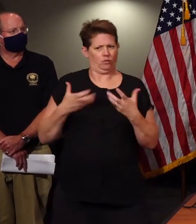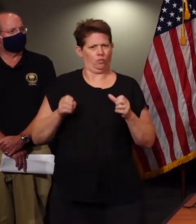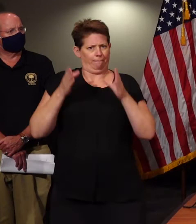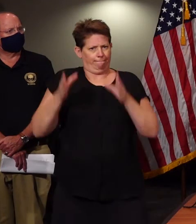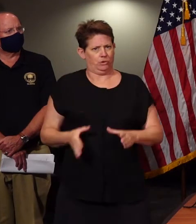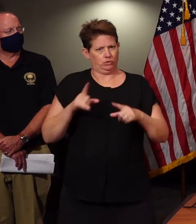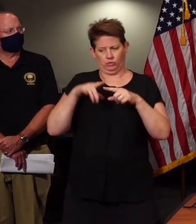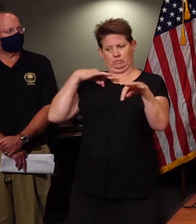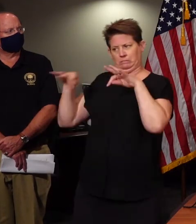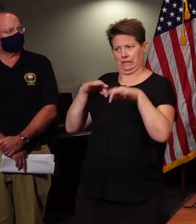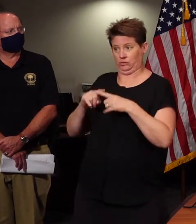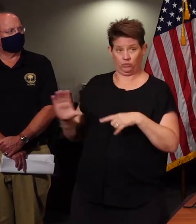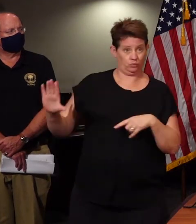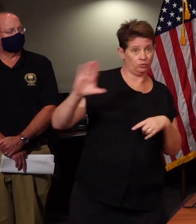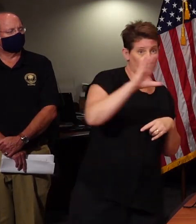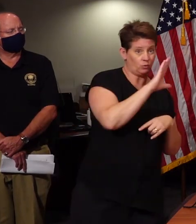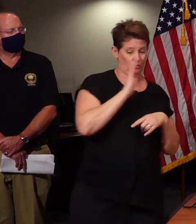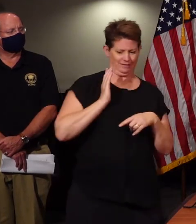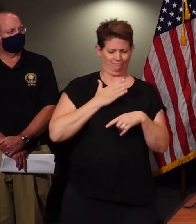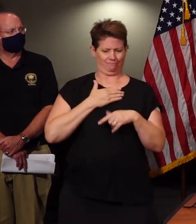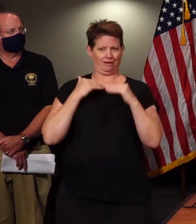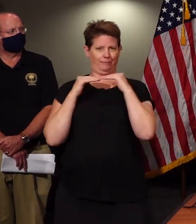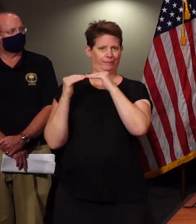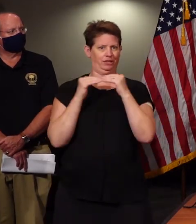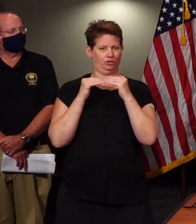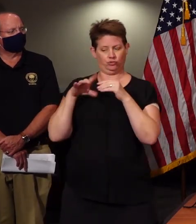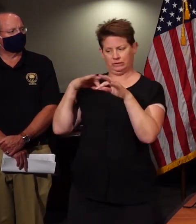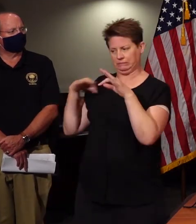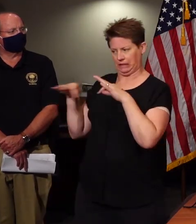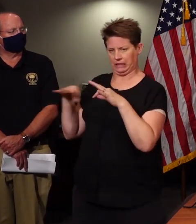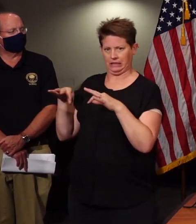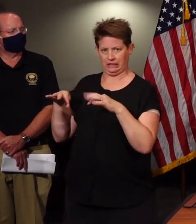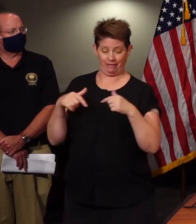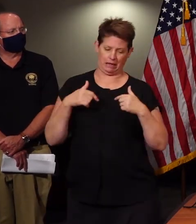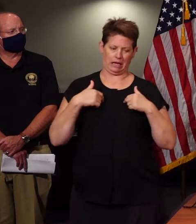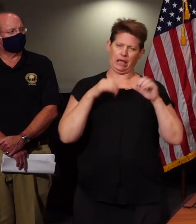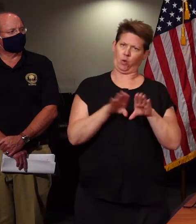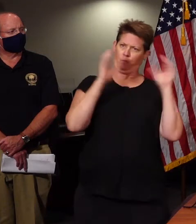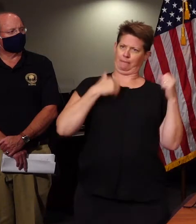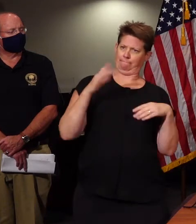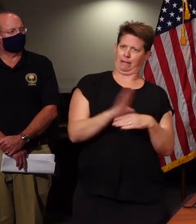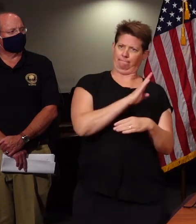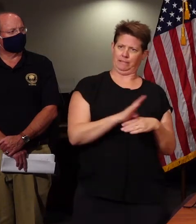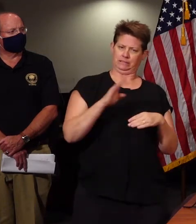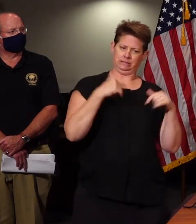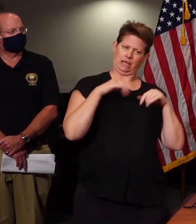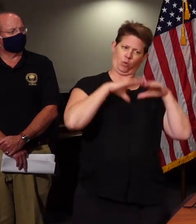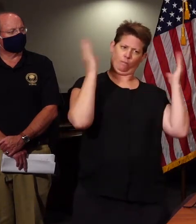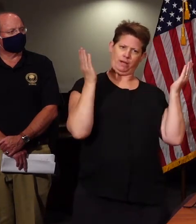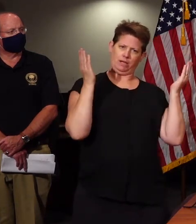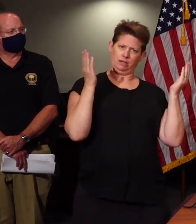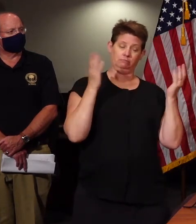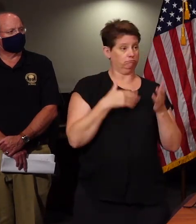to a jury of your and my peers that I, in opening up my establishment, whether it is in